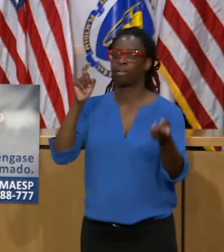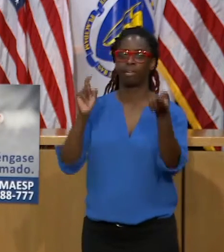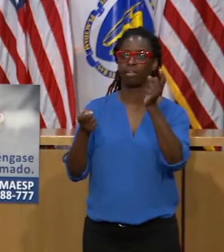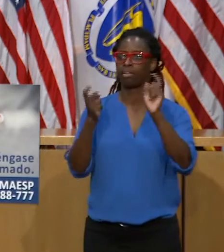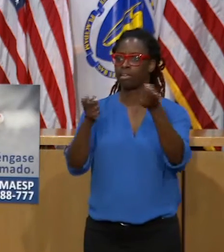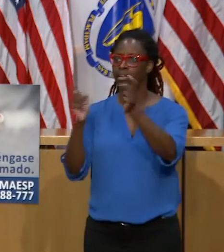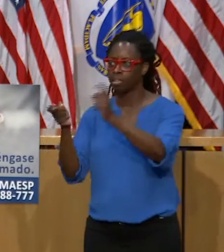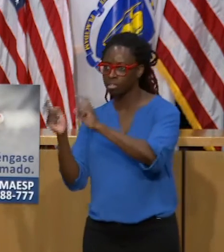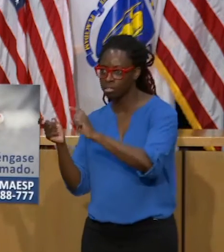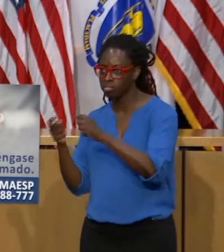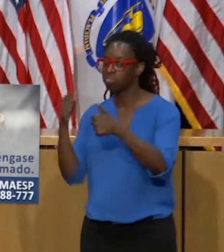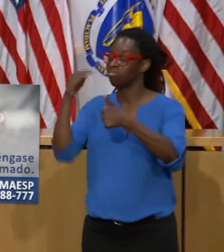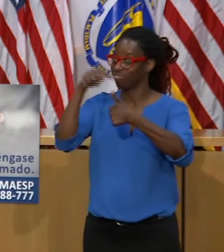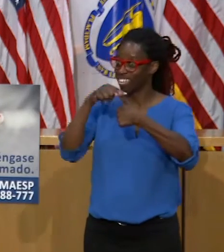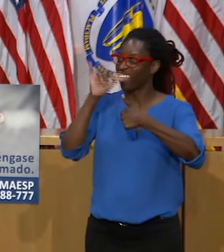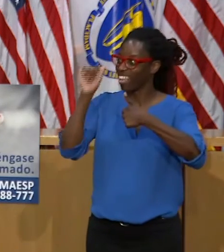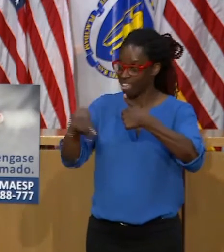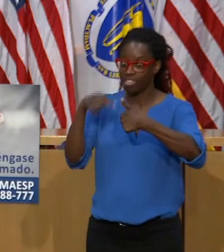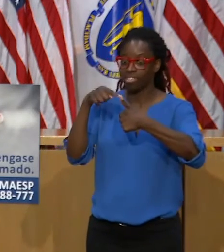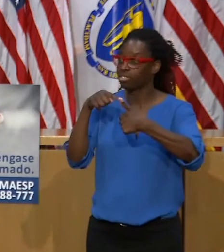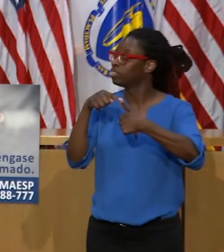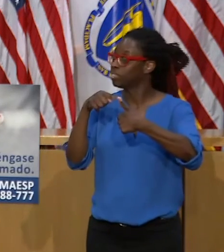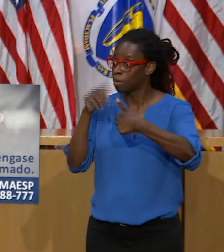Dr. Evans.